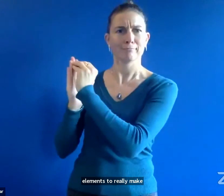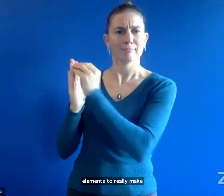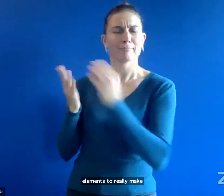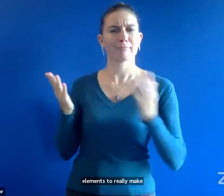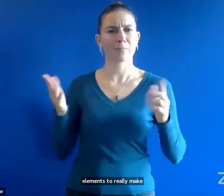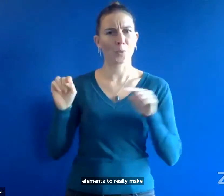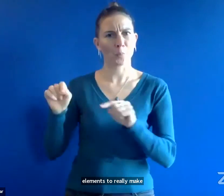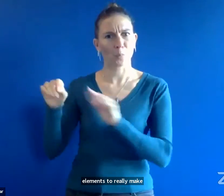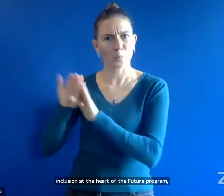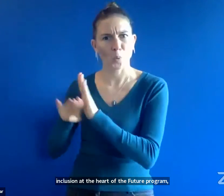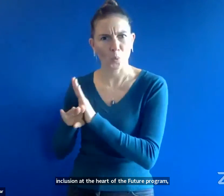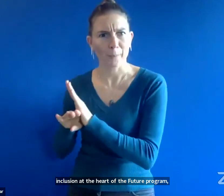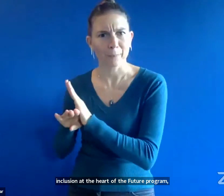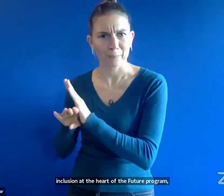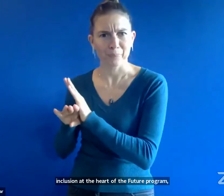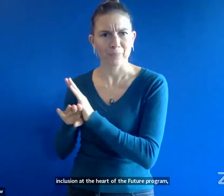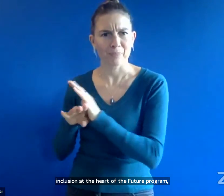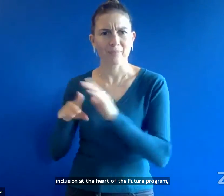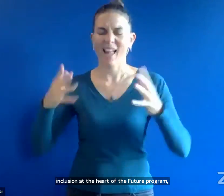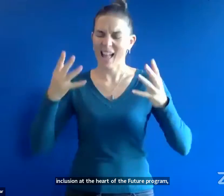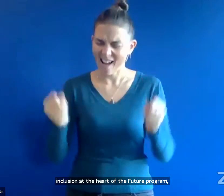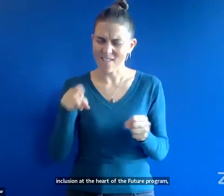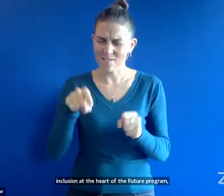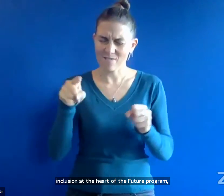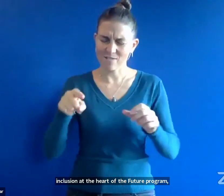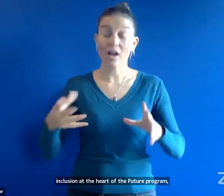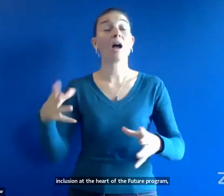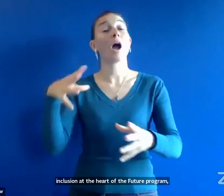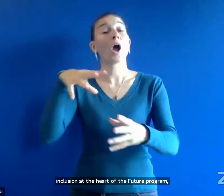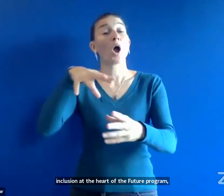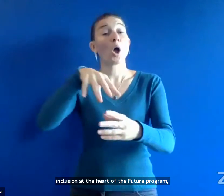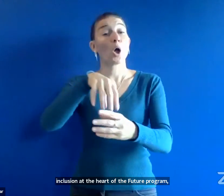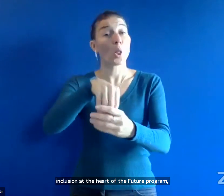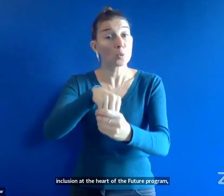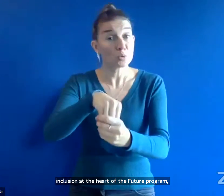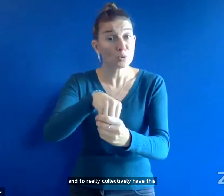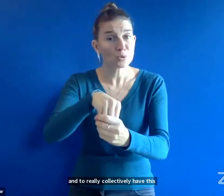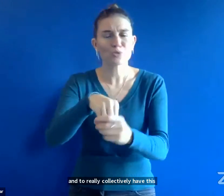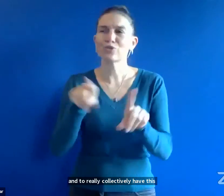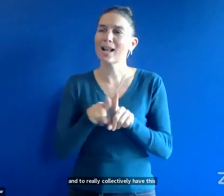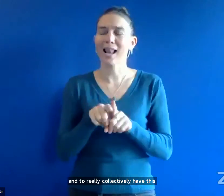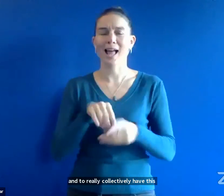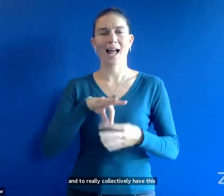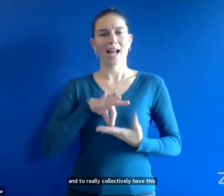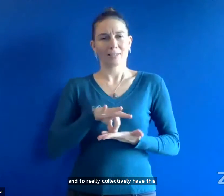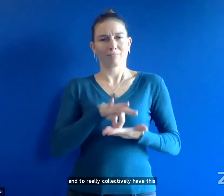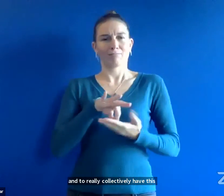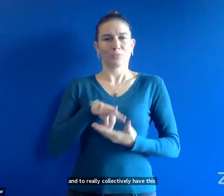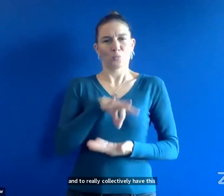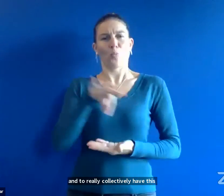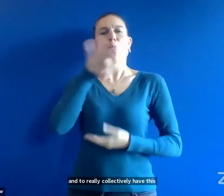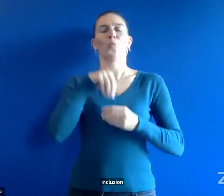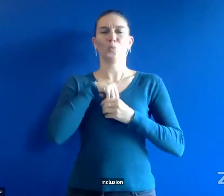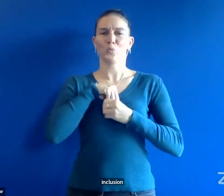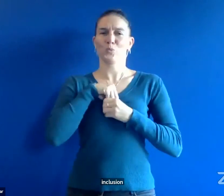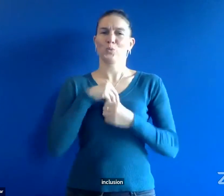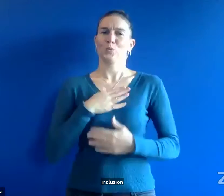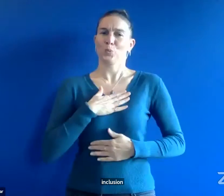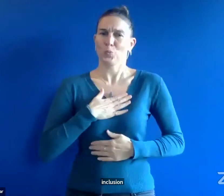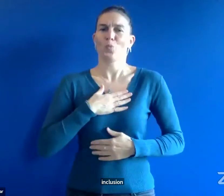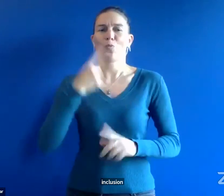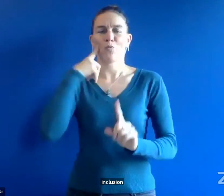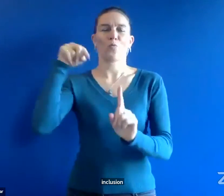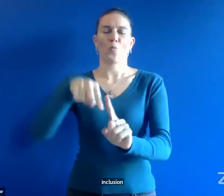really collectively have this inclusion becoming, if you want, the soul of the next Erasmus program. It's really